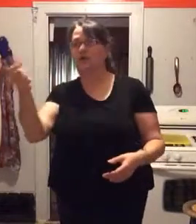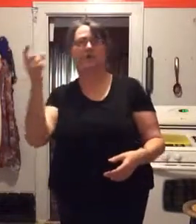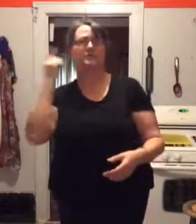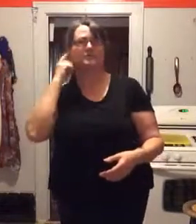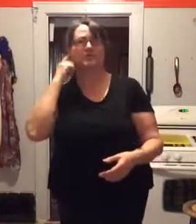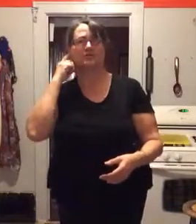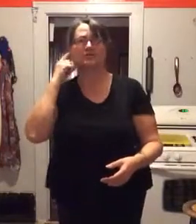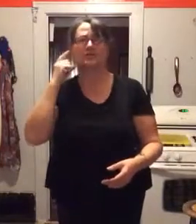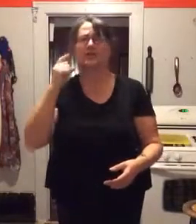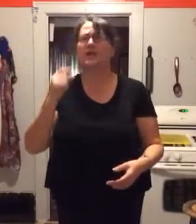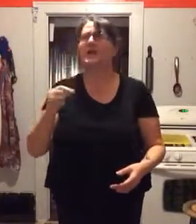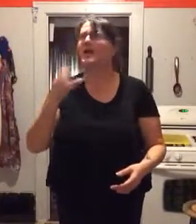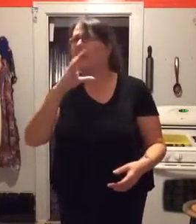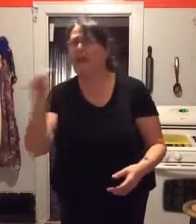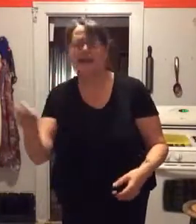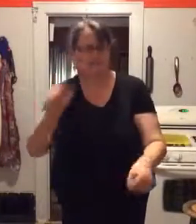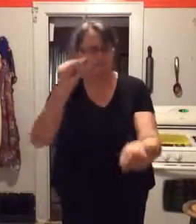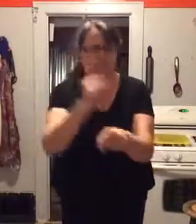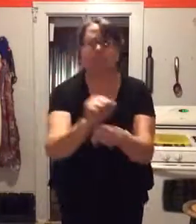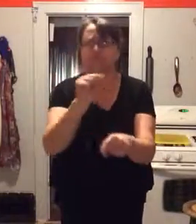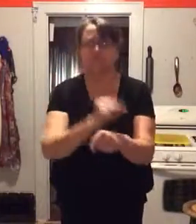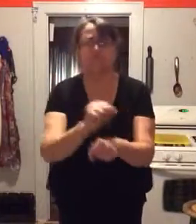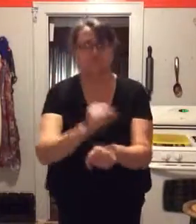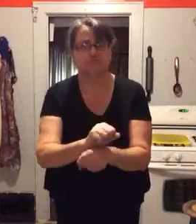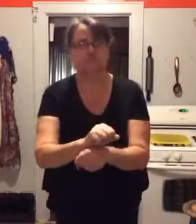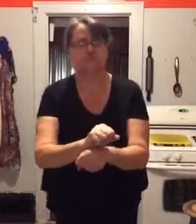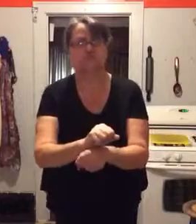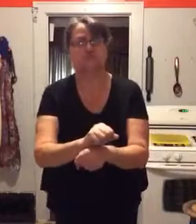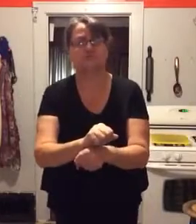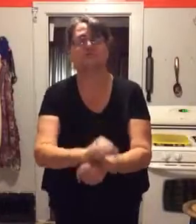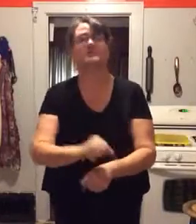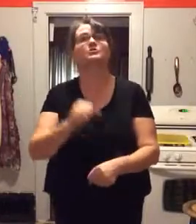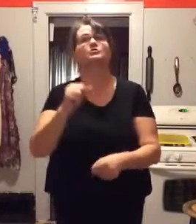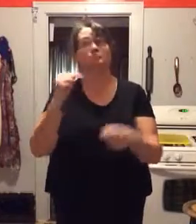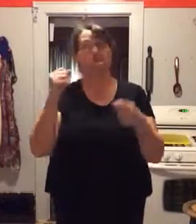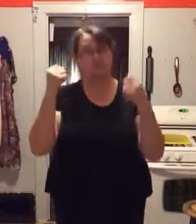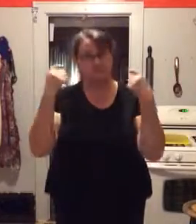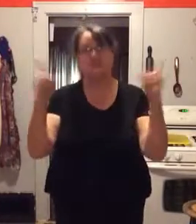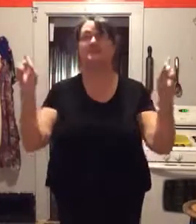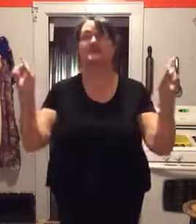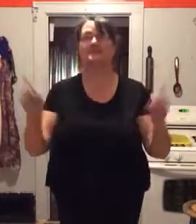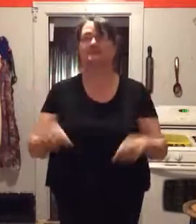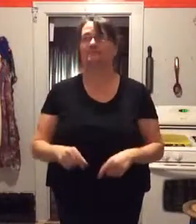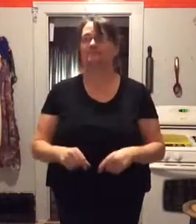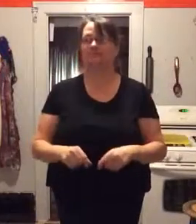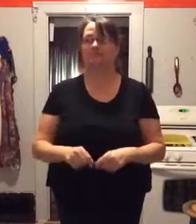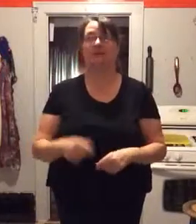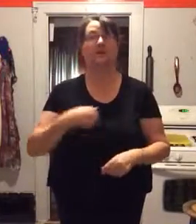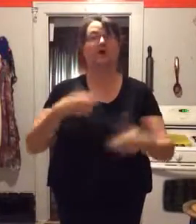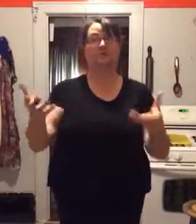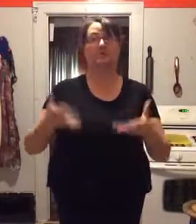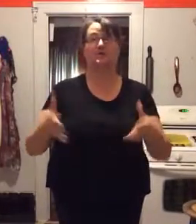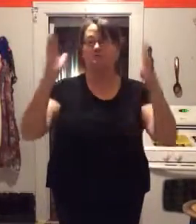takes to succeed. And that's what I want to focus on today. The responsibility